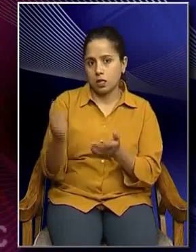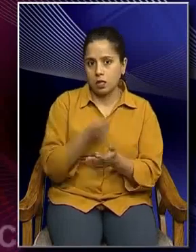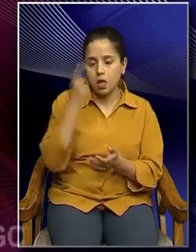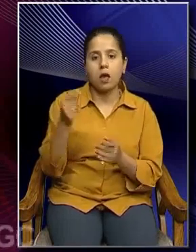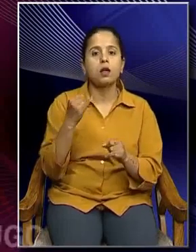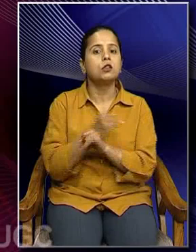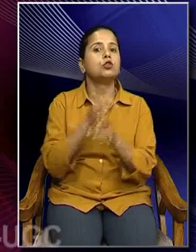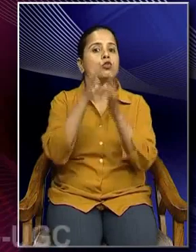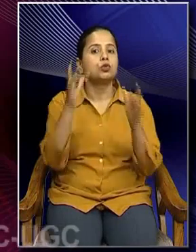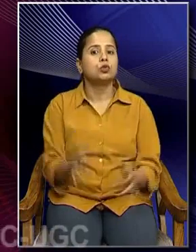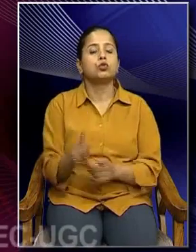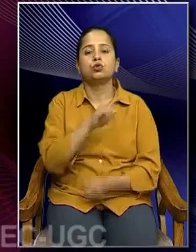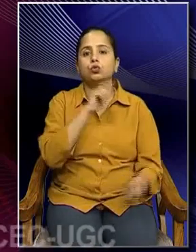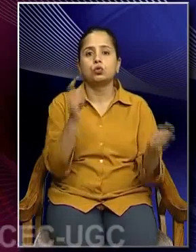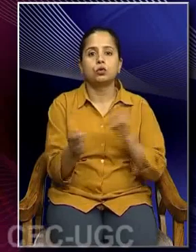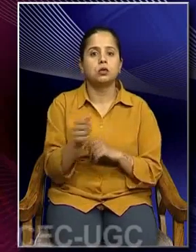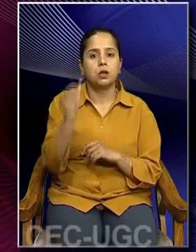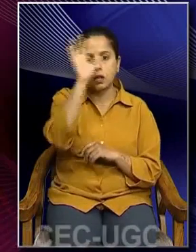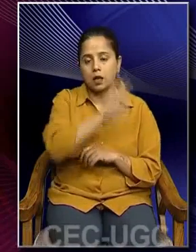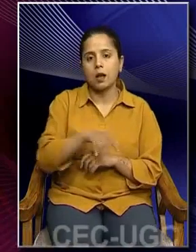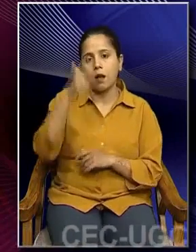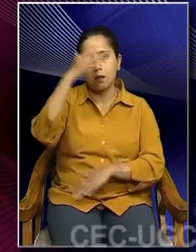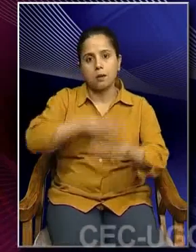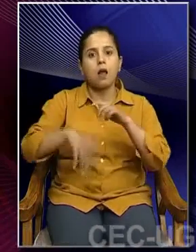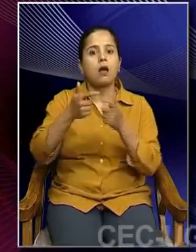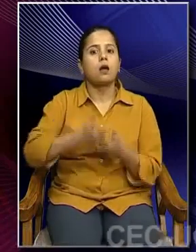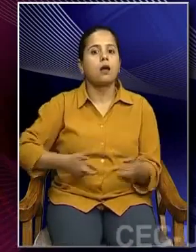Transforming India, the erstwhile the Planning Commission. It is the